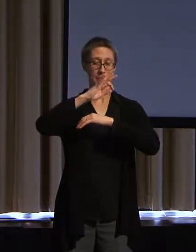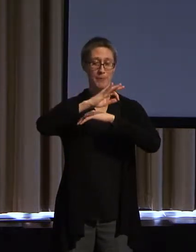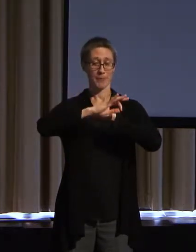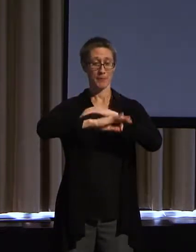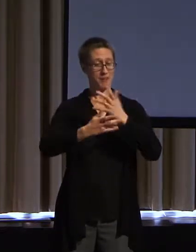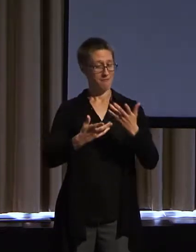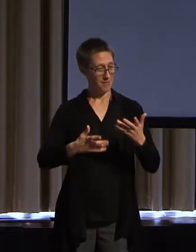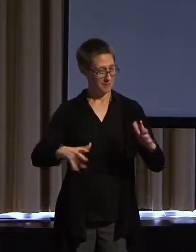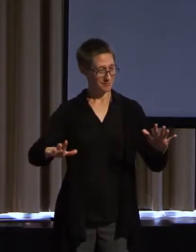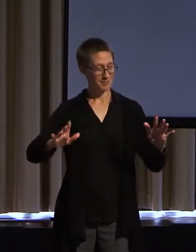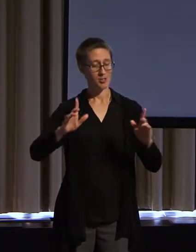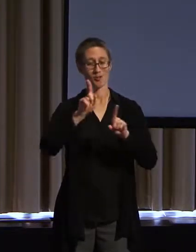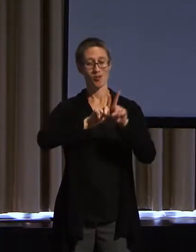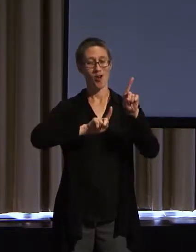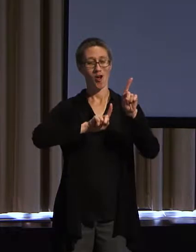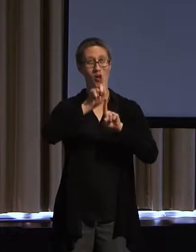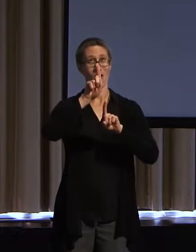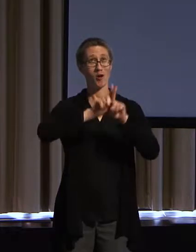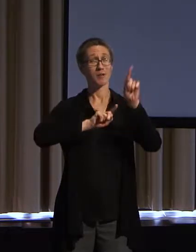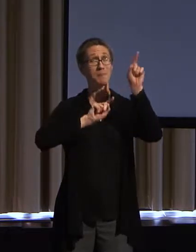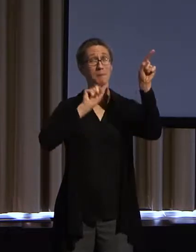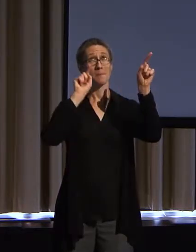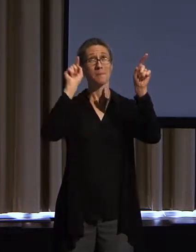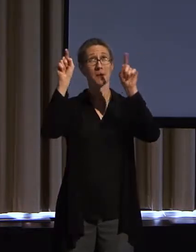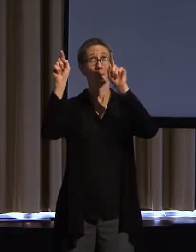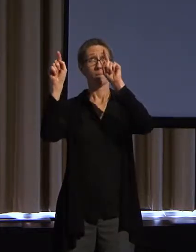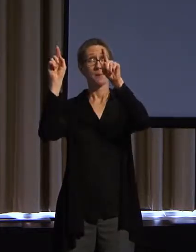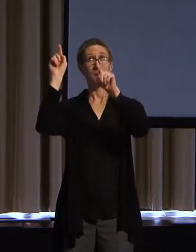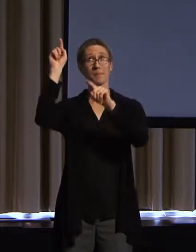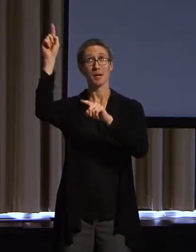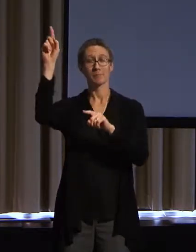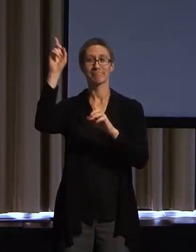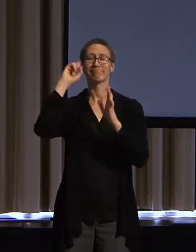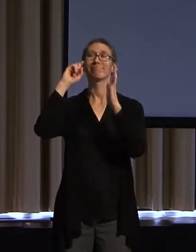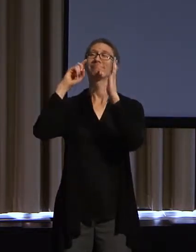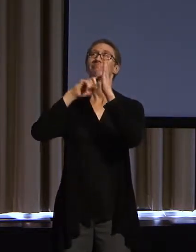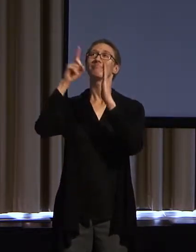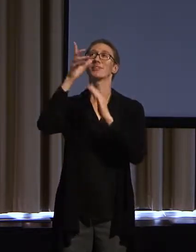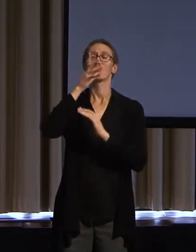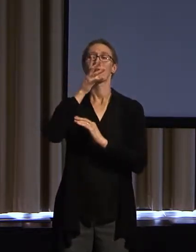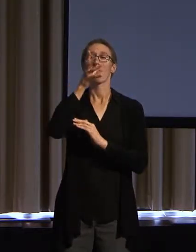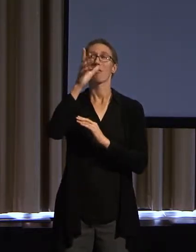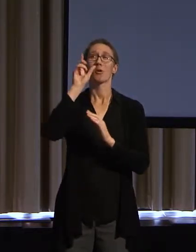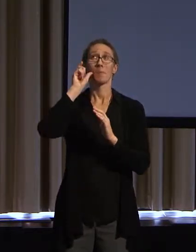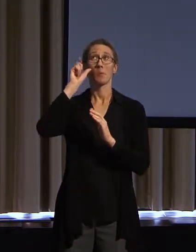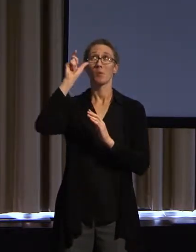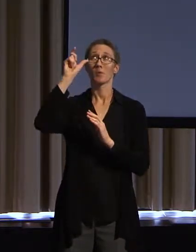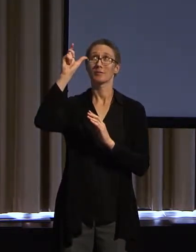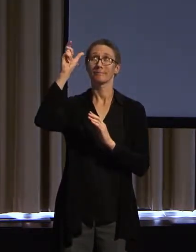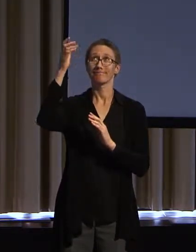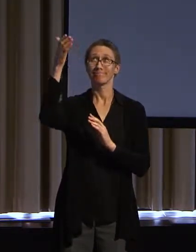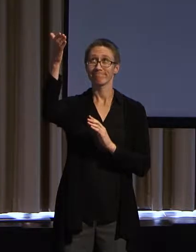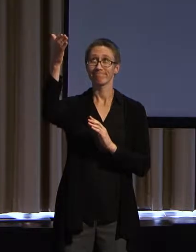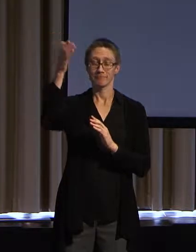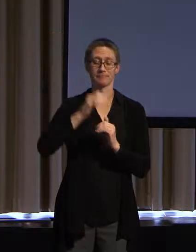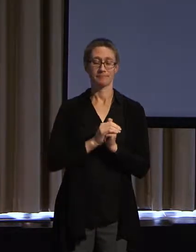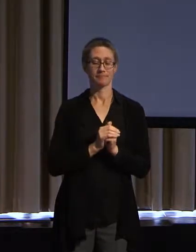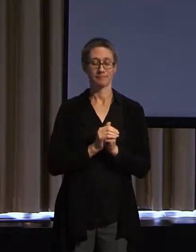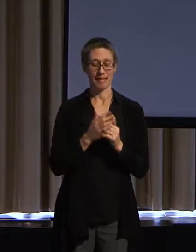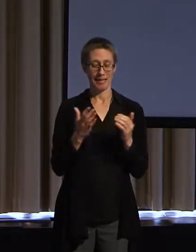sunlight pulls away from the face of the mountain and Grandmother Moon glides out into view. Sitting here in the